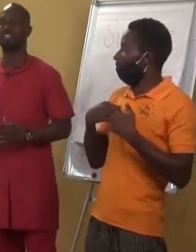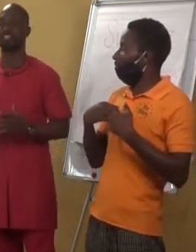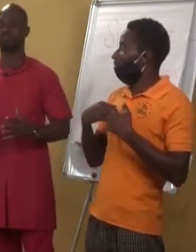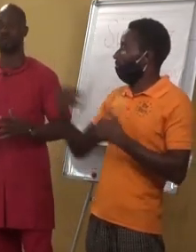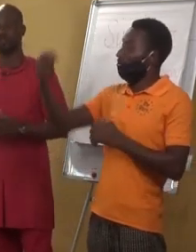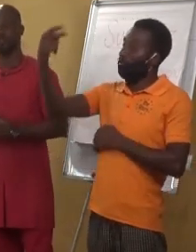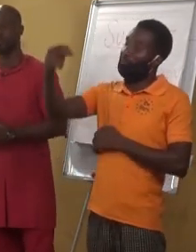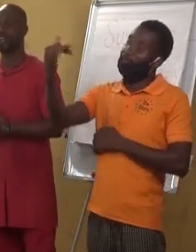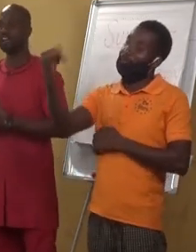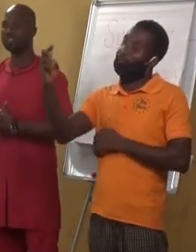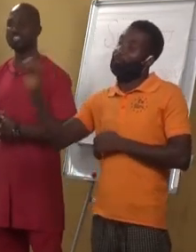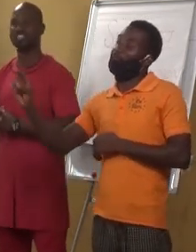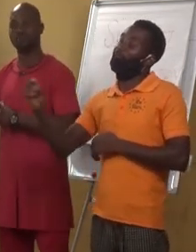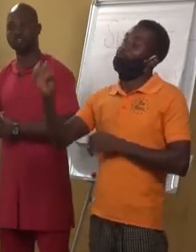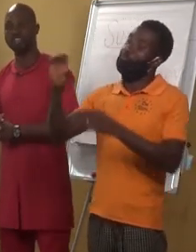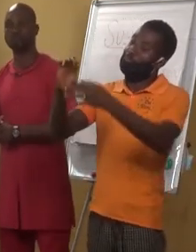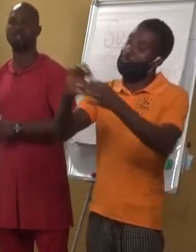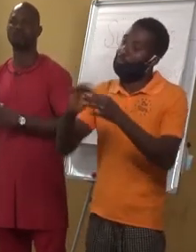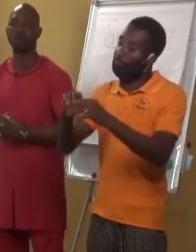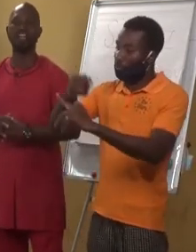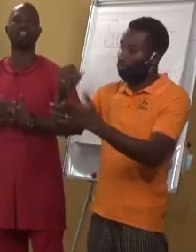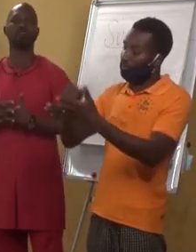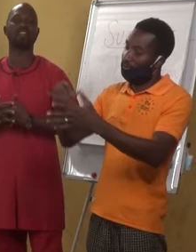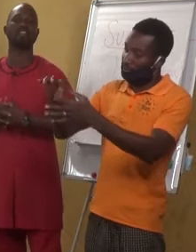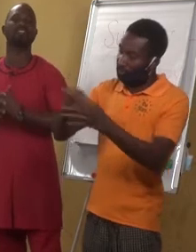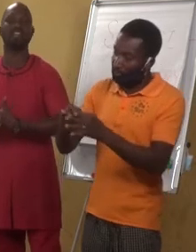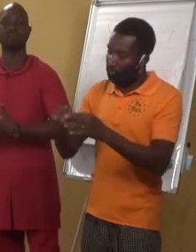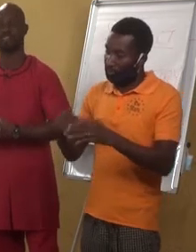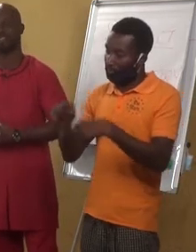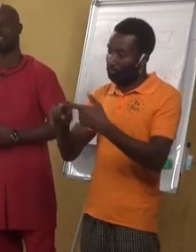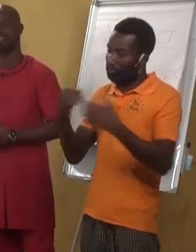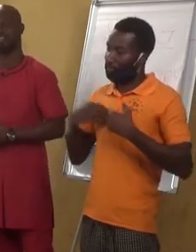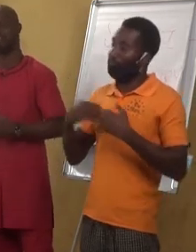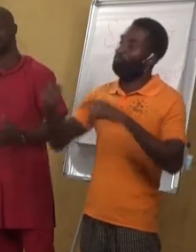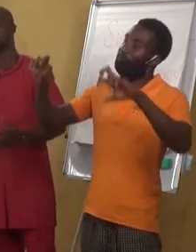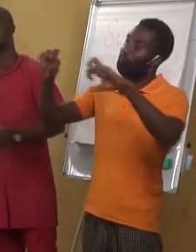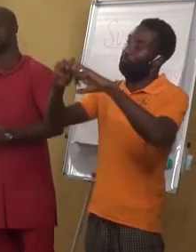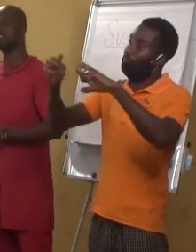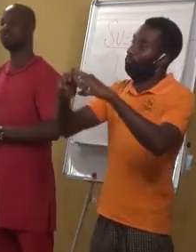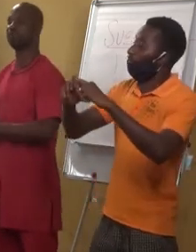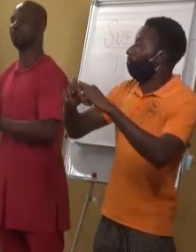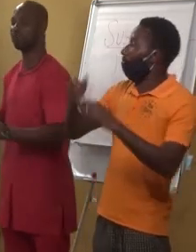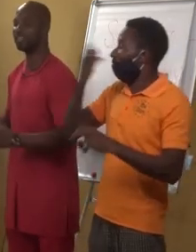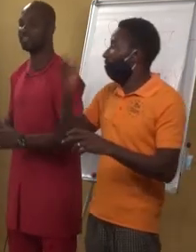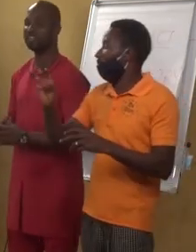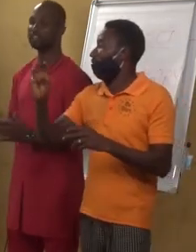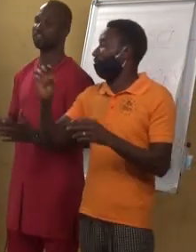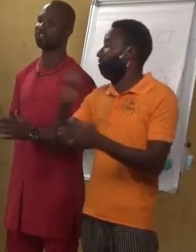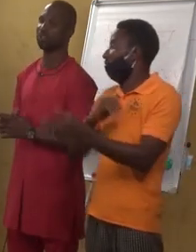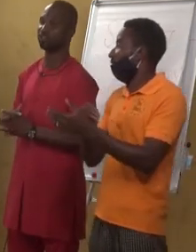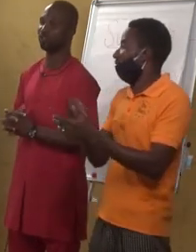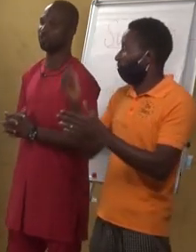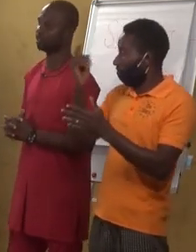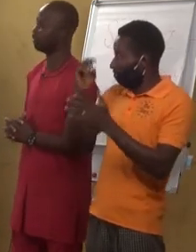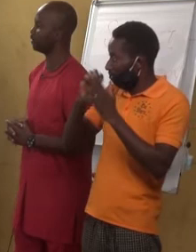bond that is formed when hydrogen is bonded to a more electronegative element, like oxygen, fluorine, just